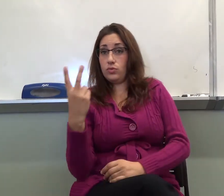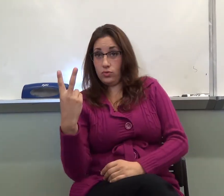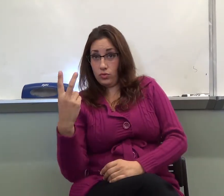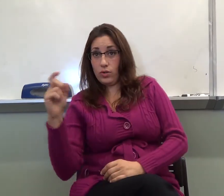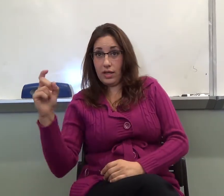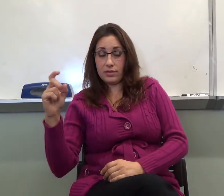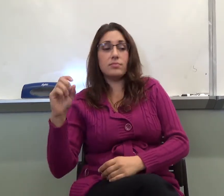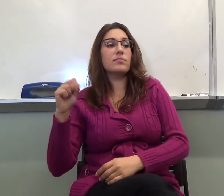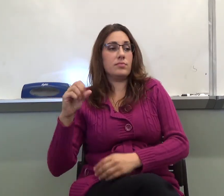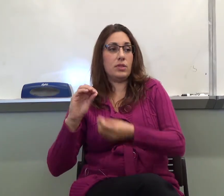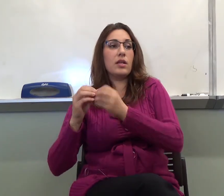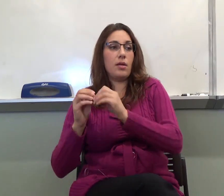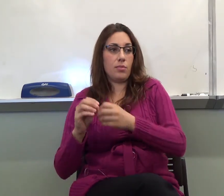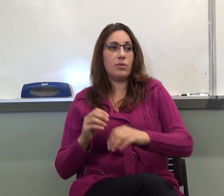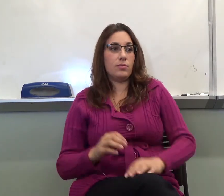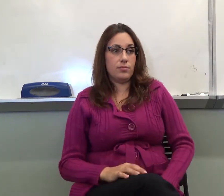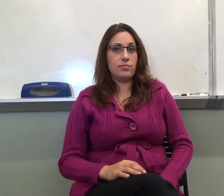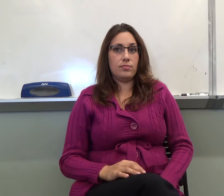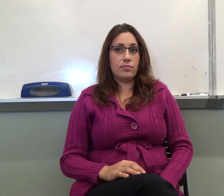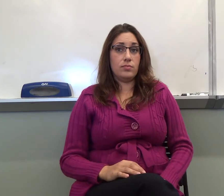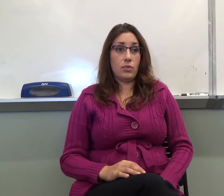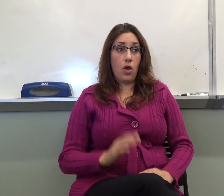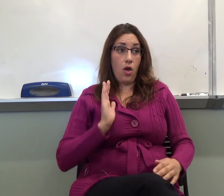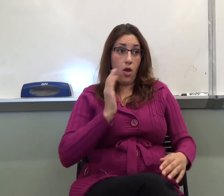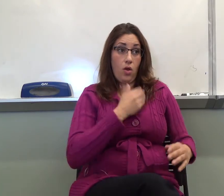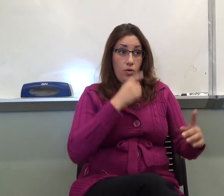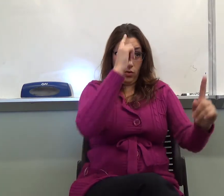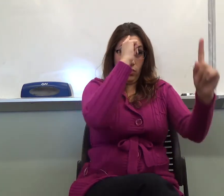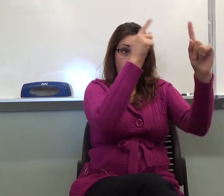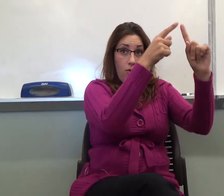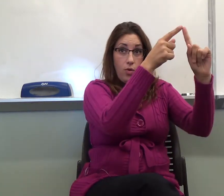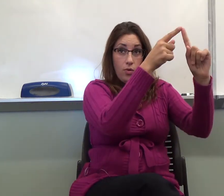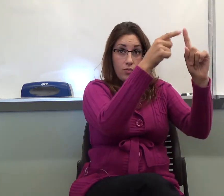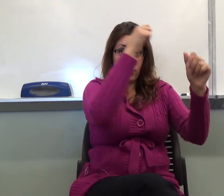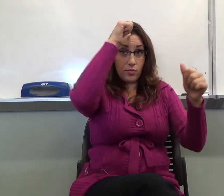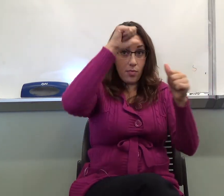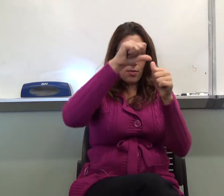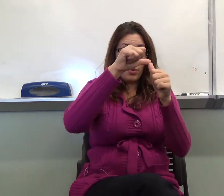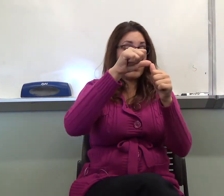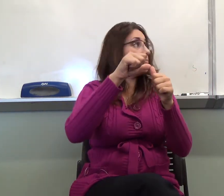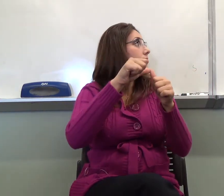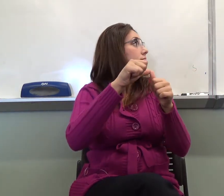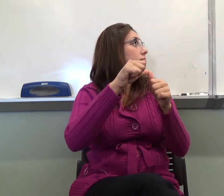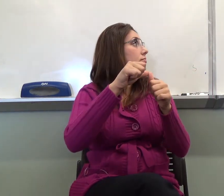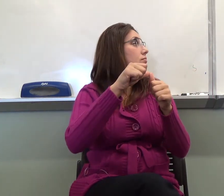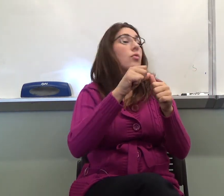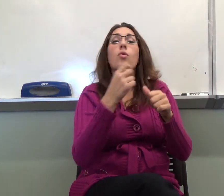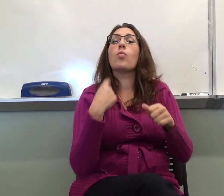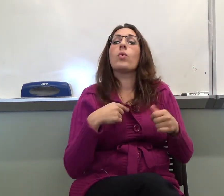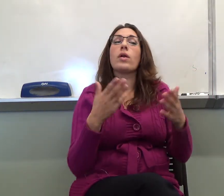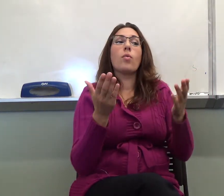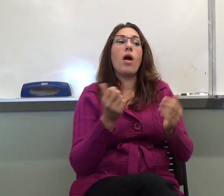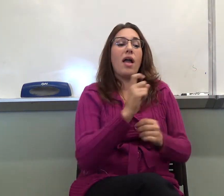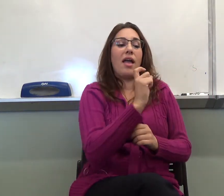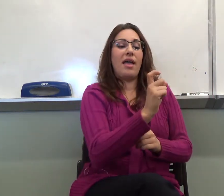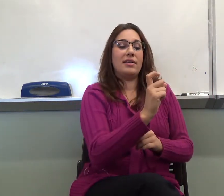Okay? Our whole goal, keep in mind the goal, is to go toward isolation. We want